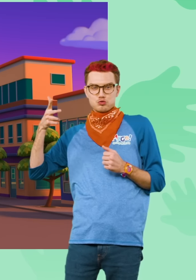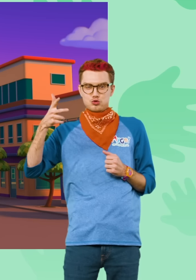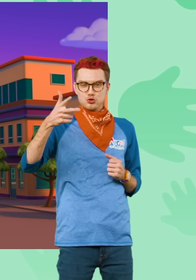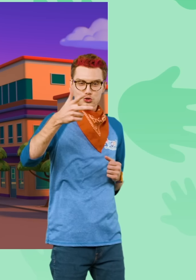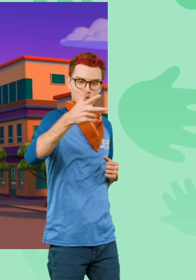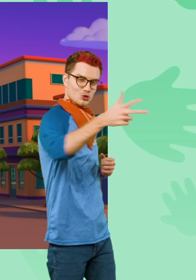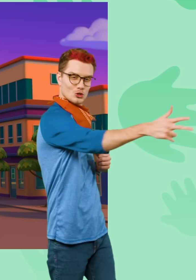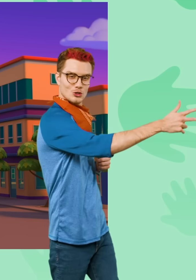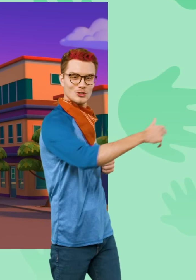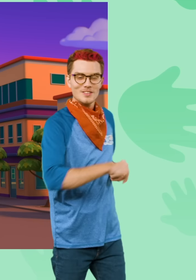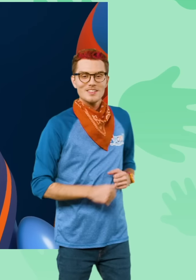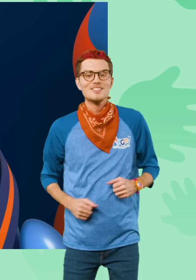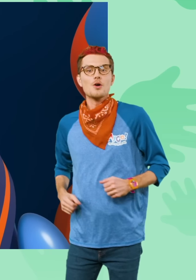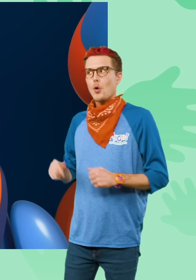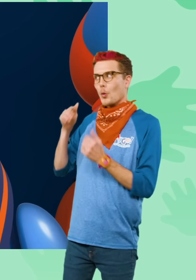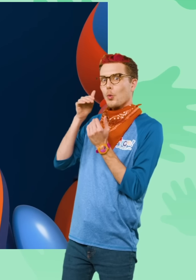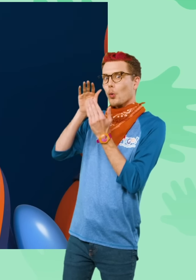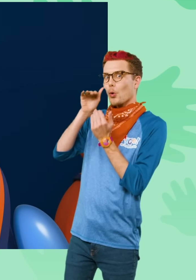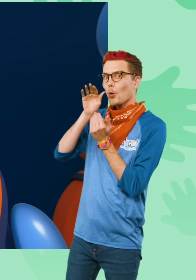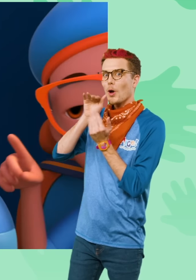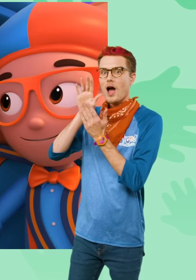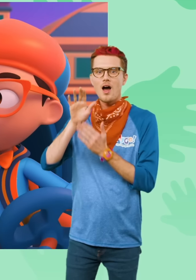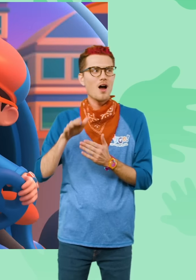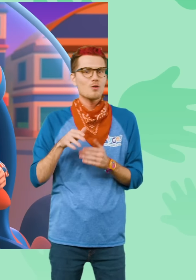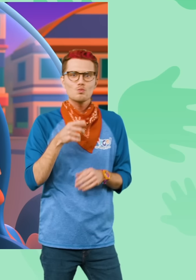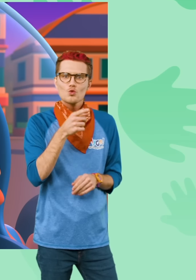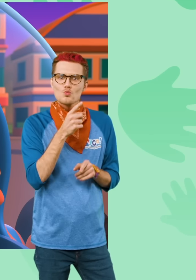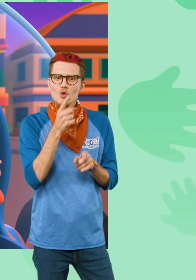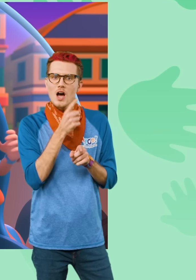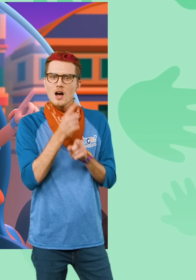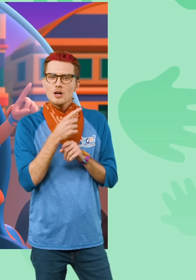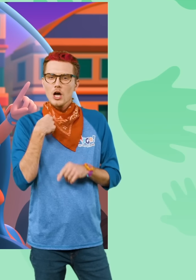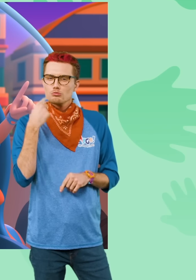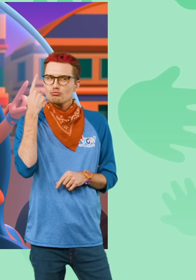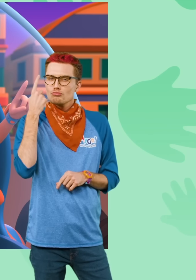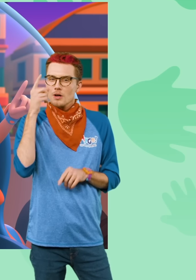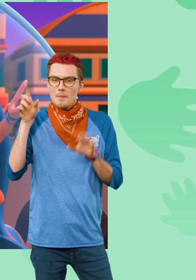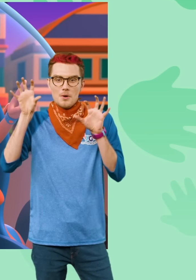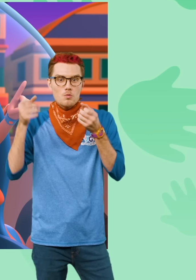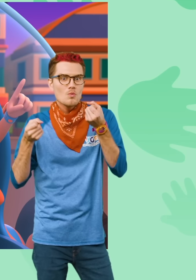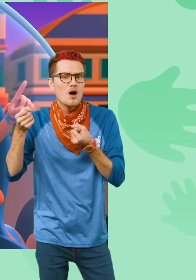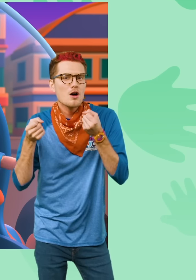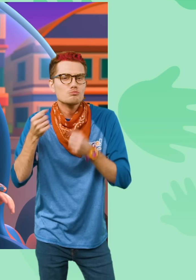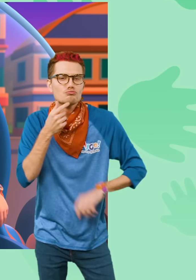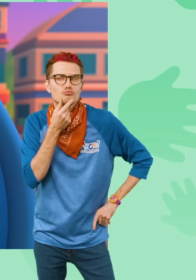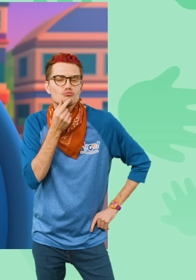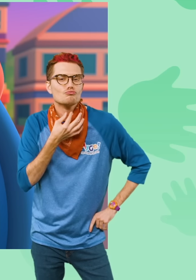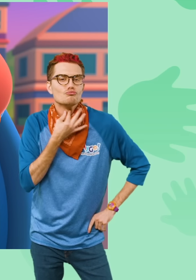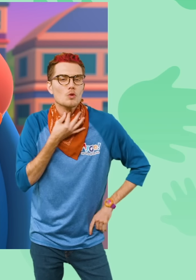A gigantic truck! You're right, Debo. I think that was a monster